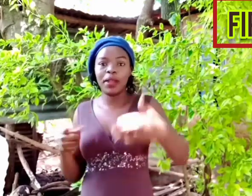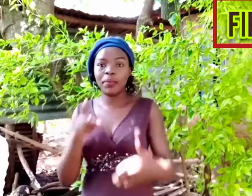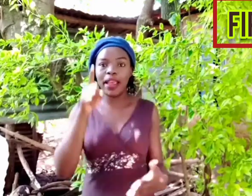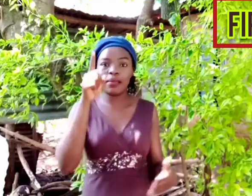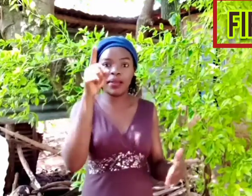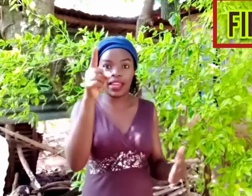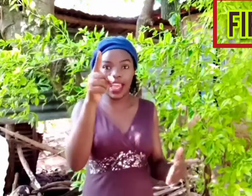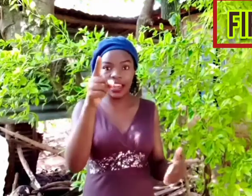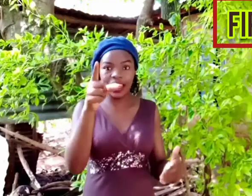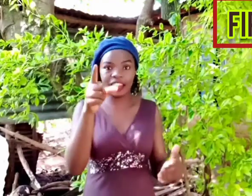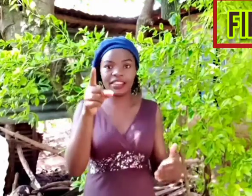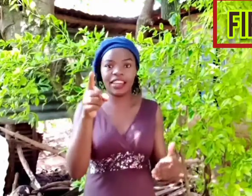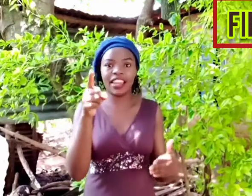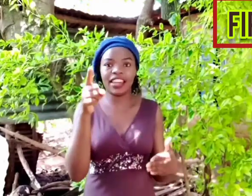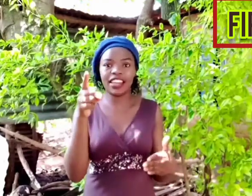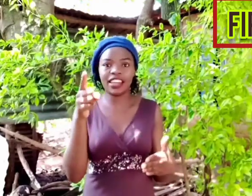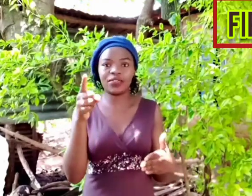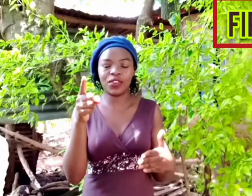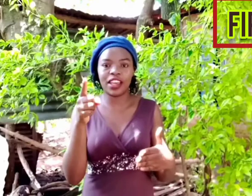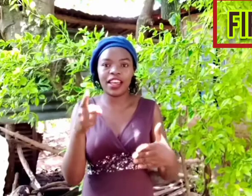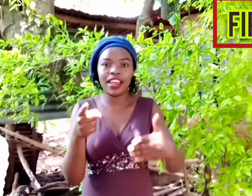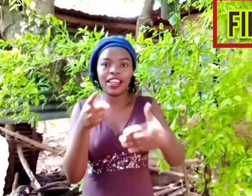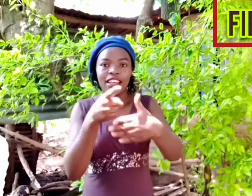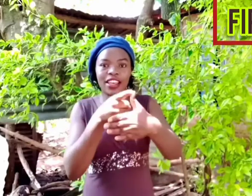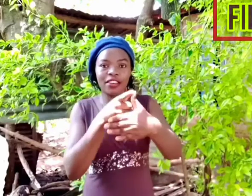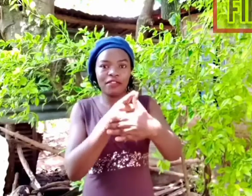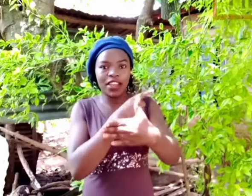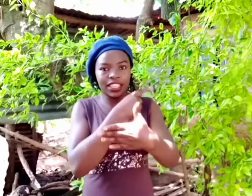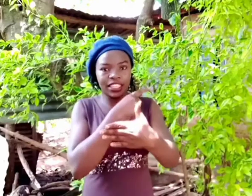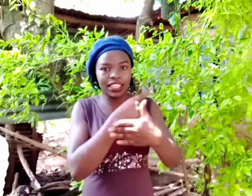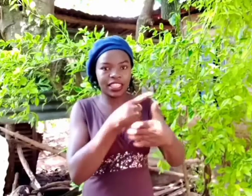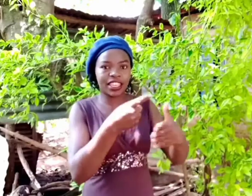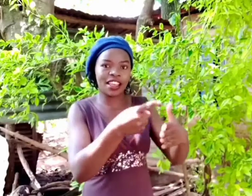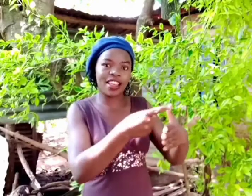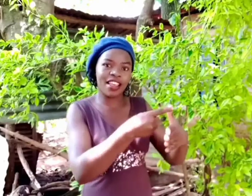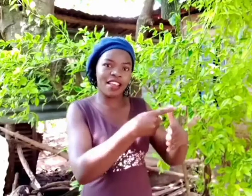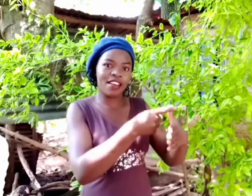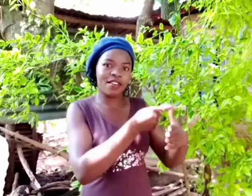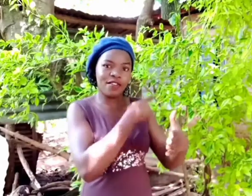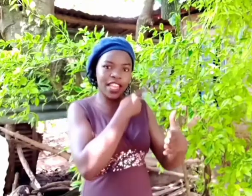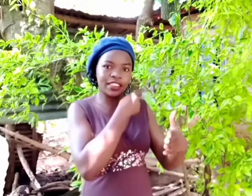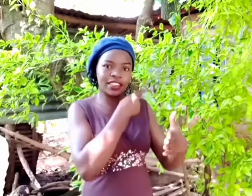palm and an extended index finger. Fast. Fast.